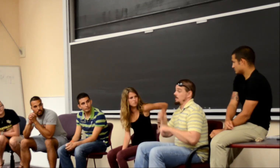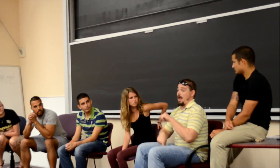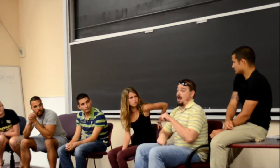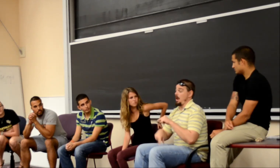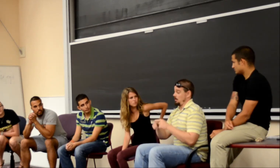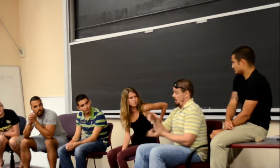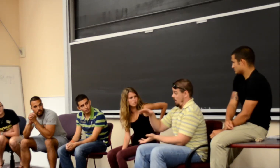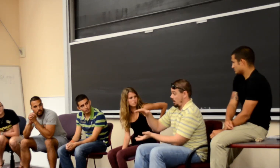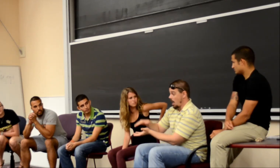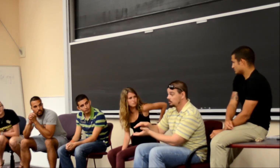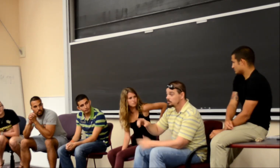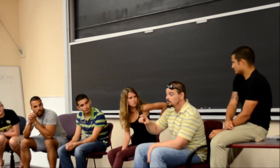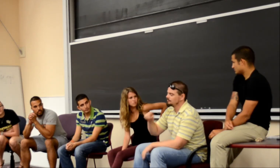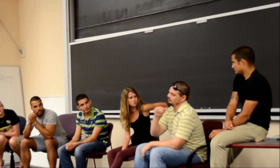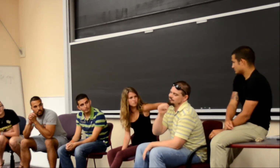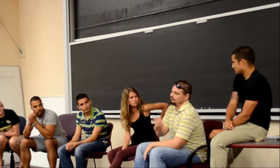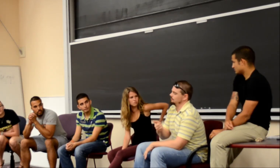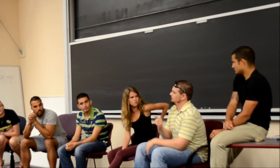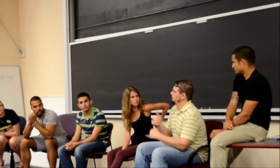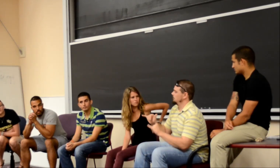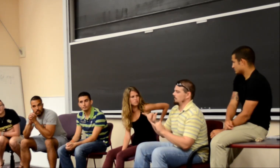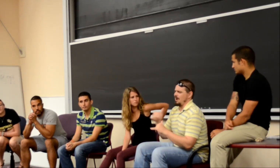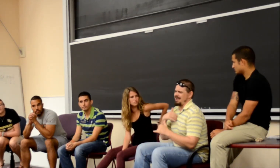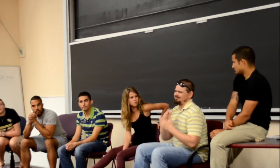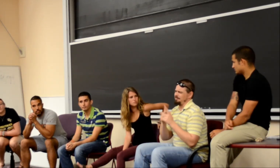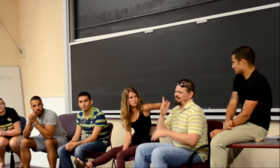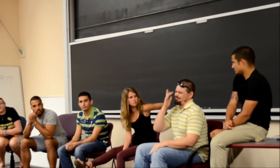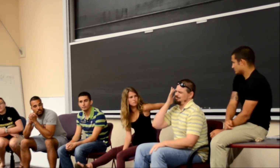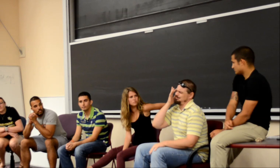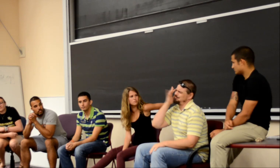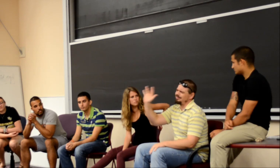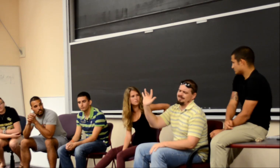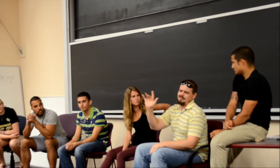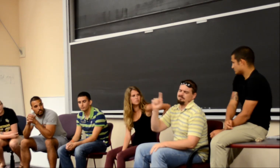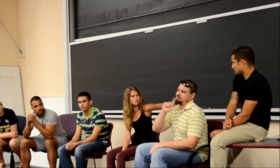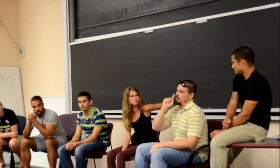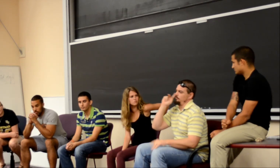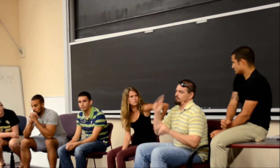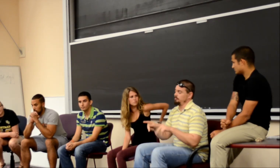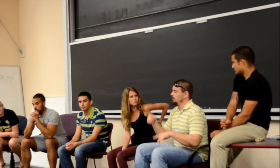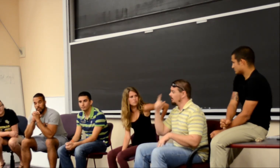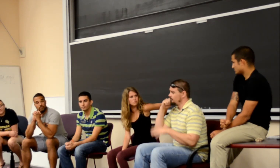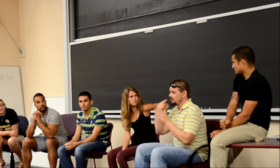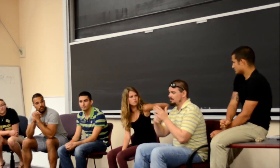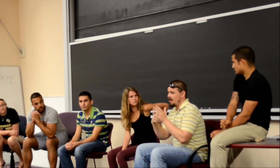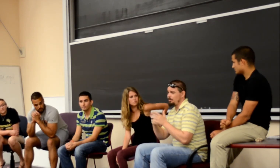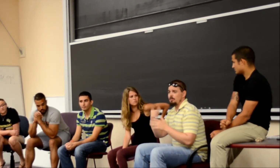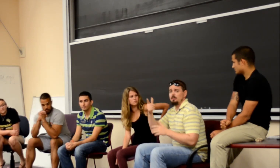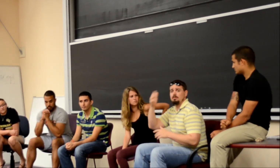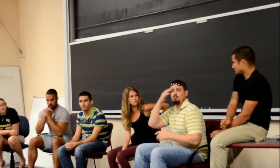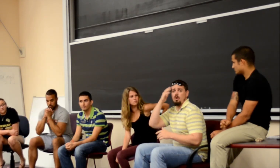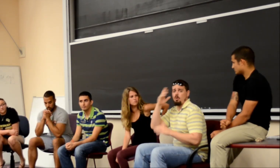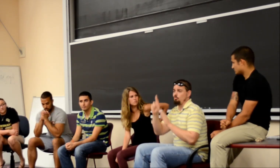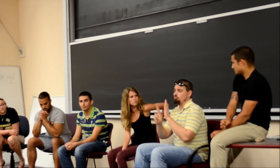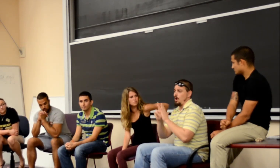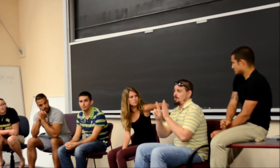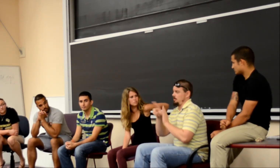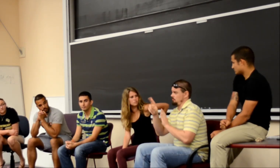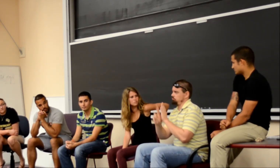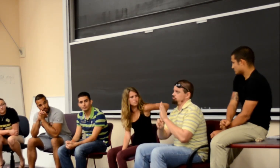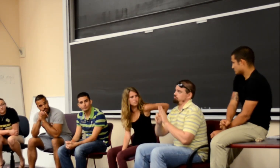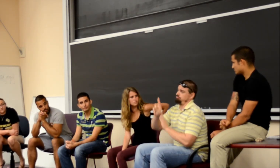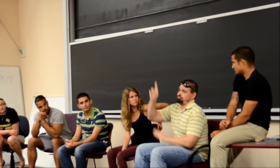again, it doesn't mean they can't. It doesn't mean they're less of a person. Some deaf people are brilliant. For